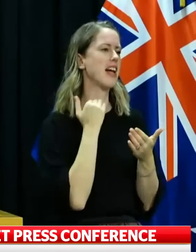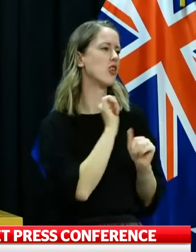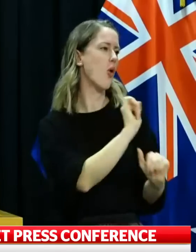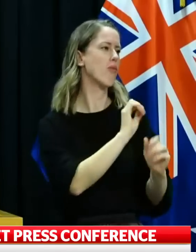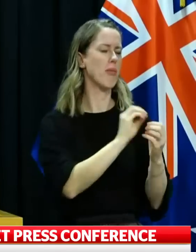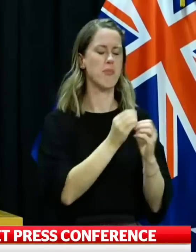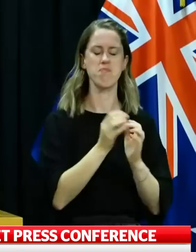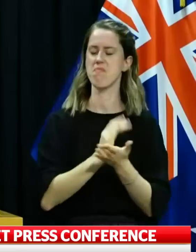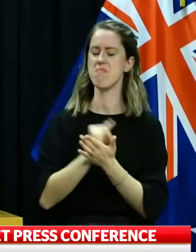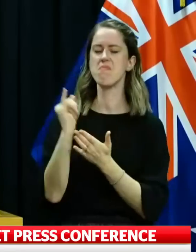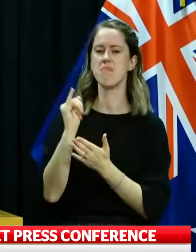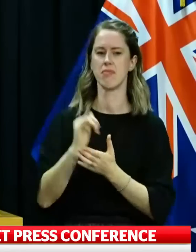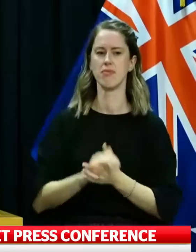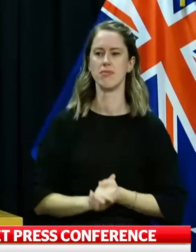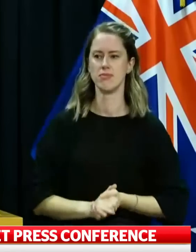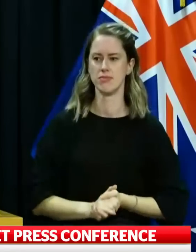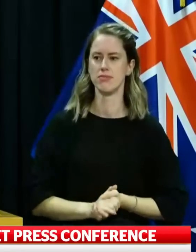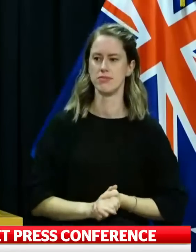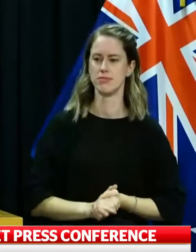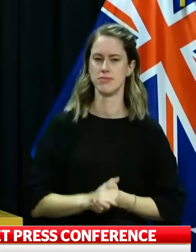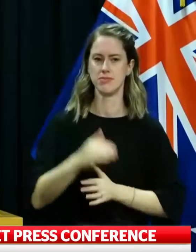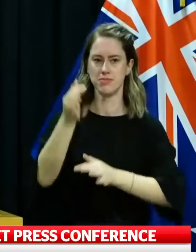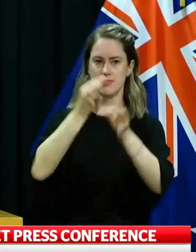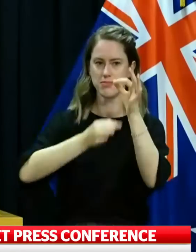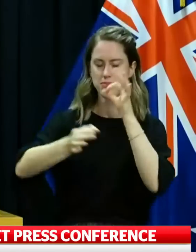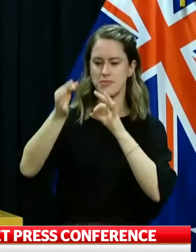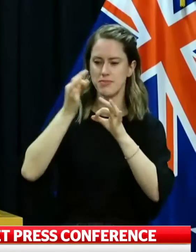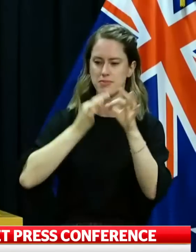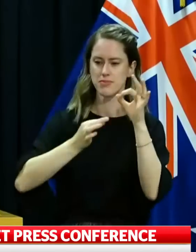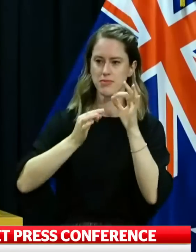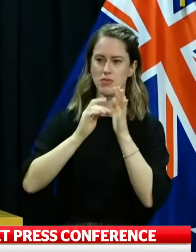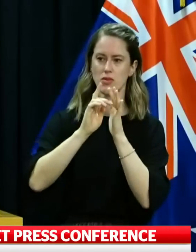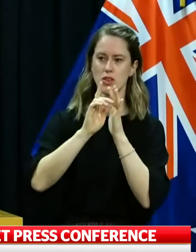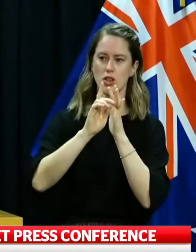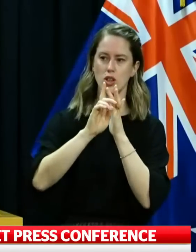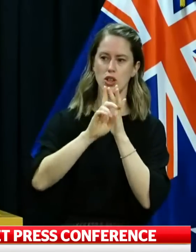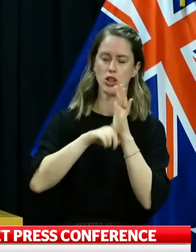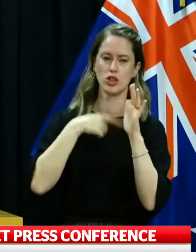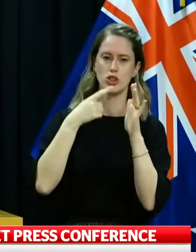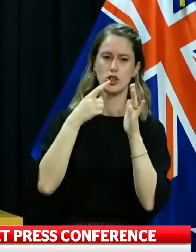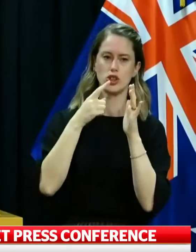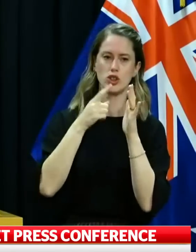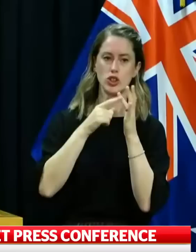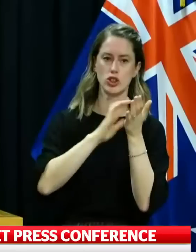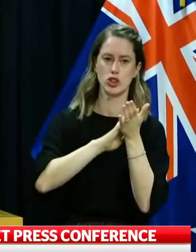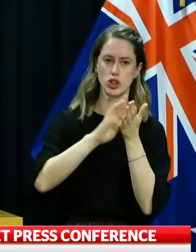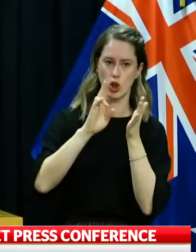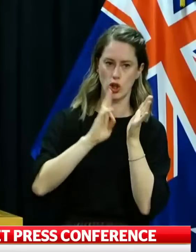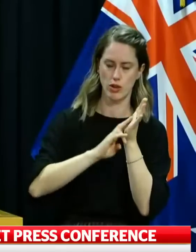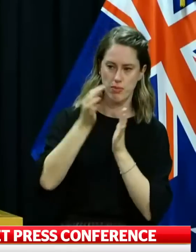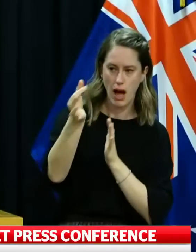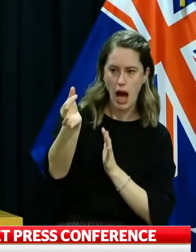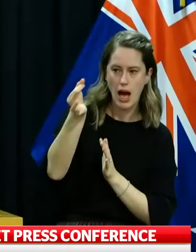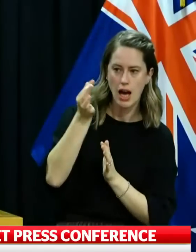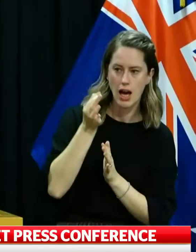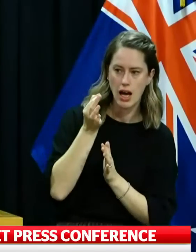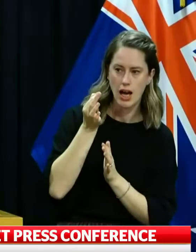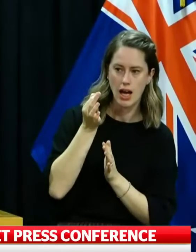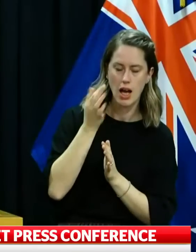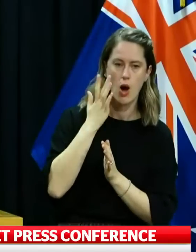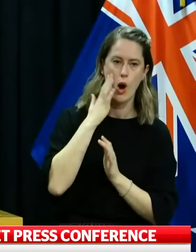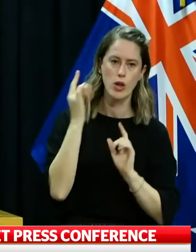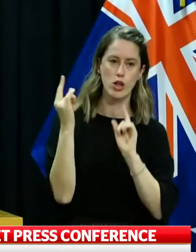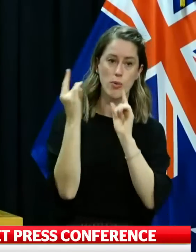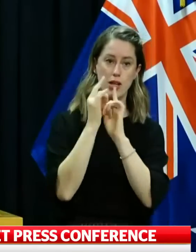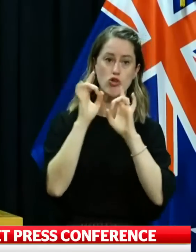I reject. Yeah. Sorry, I had John, Joe, Thomas, then I'll come back to you, Amelia. When you met Australia's